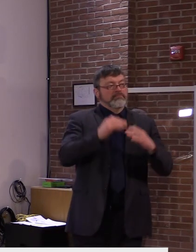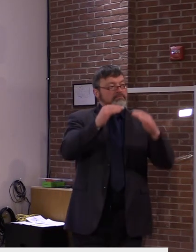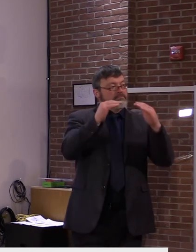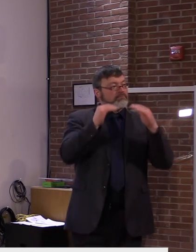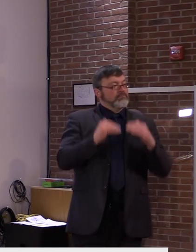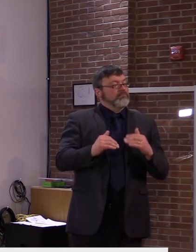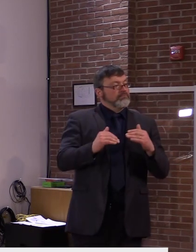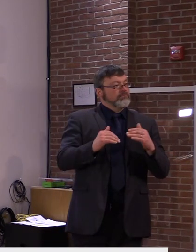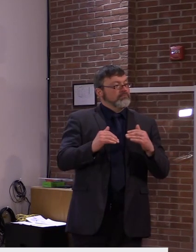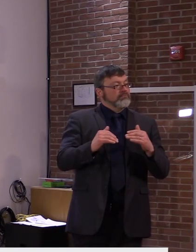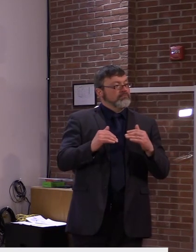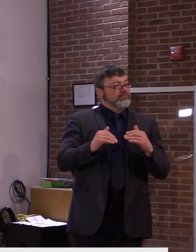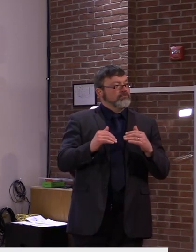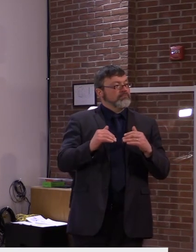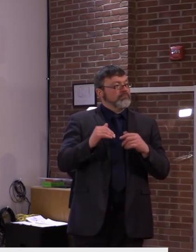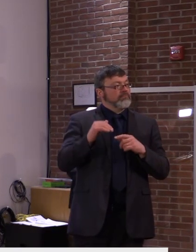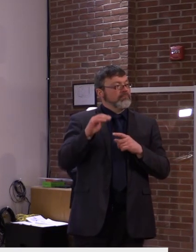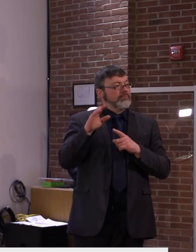Greg, the Bennington Banner.